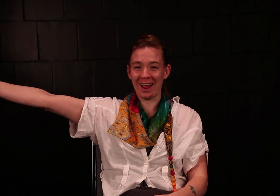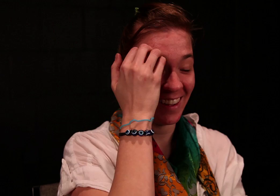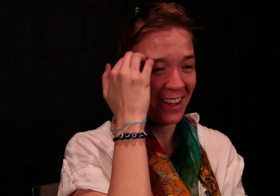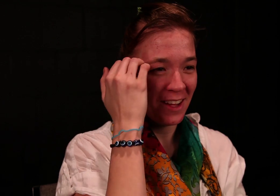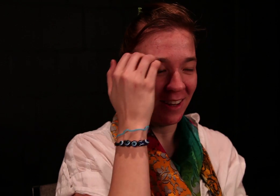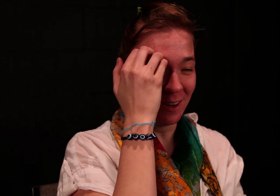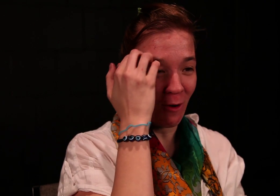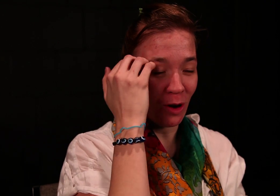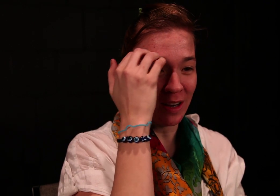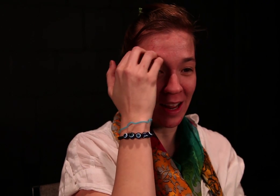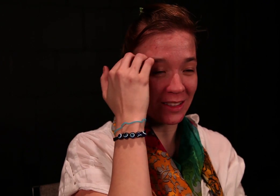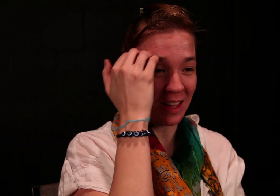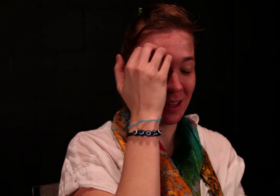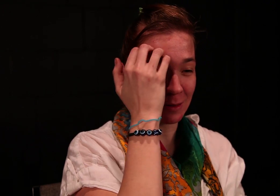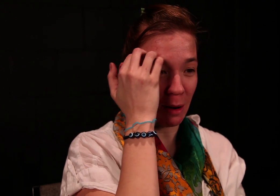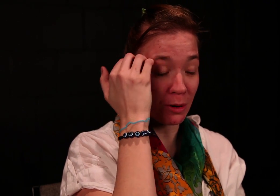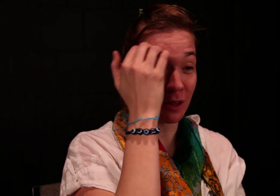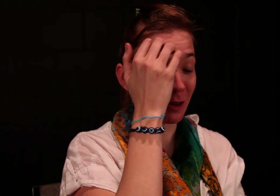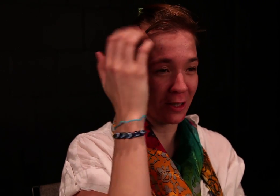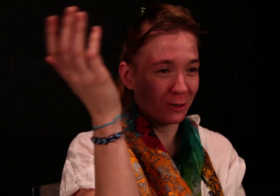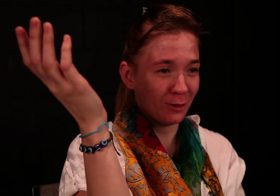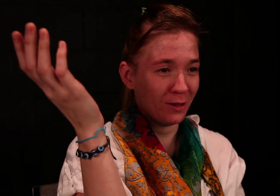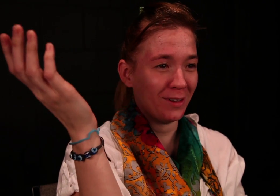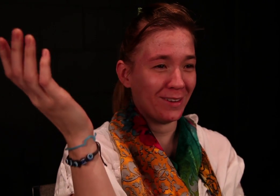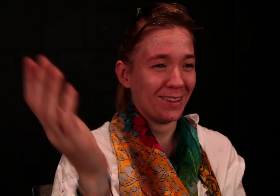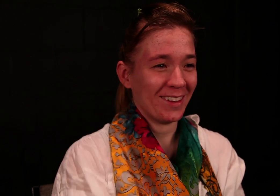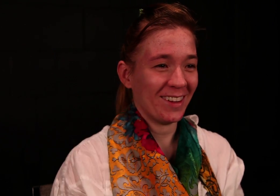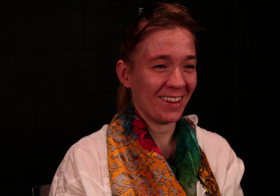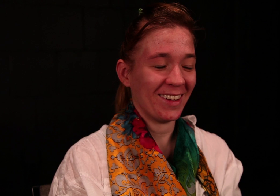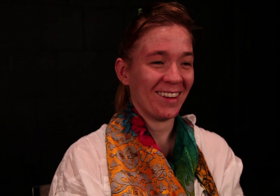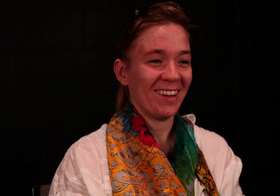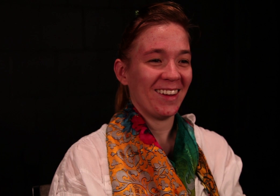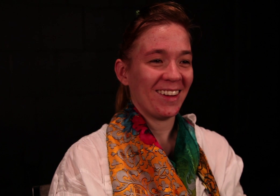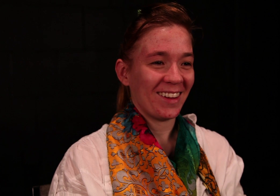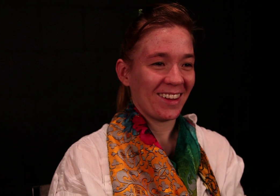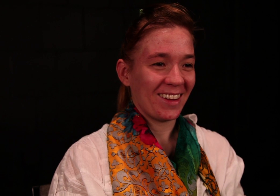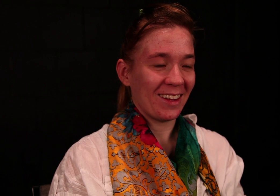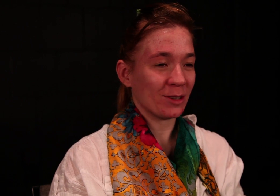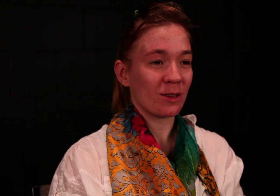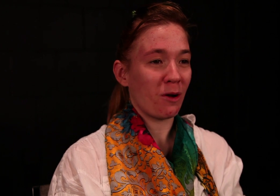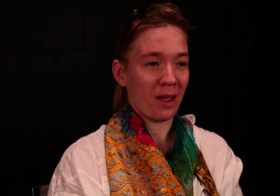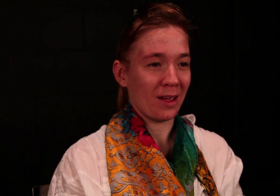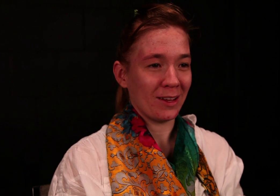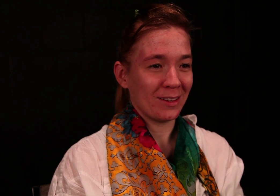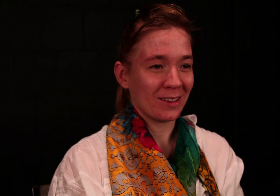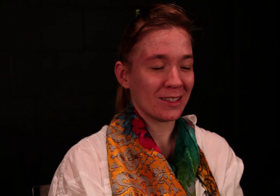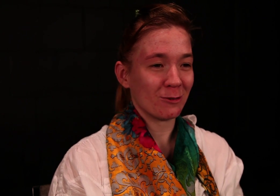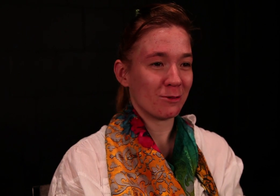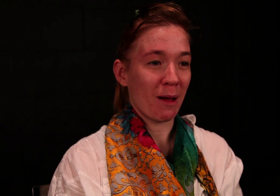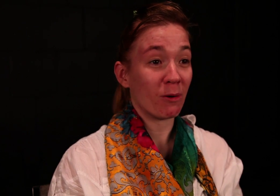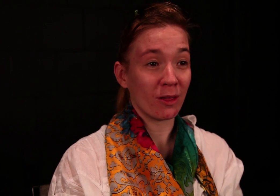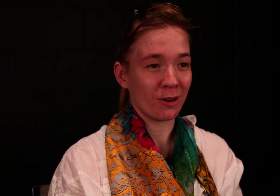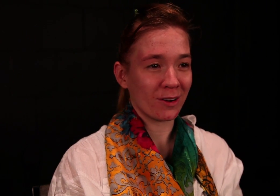out. You know, what next thing is my brother gonna do? It was okay, because it was my brother.